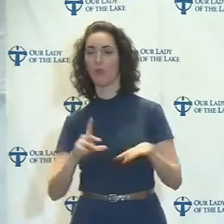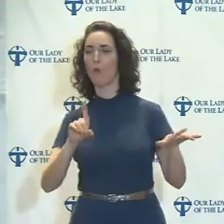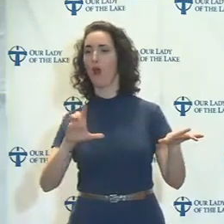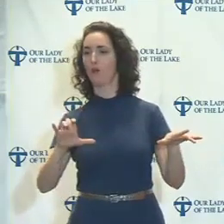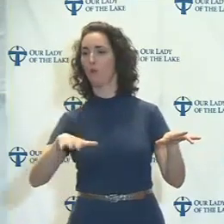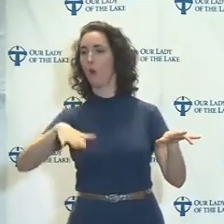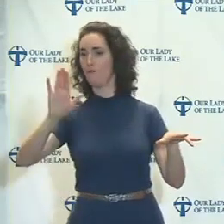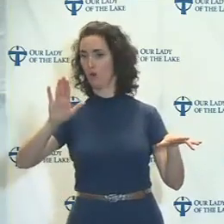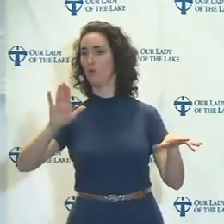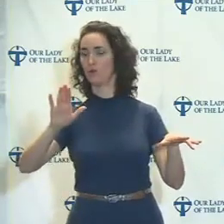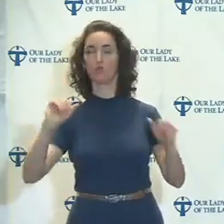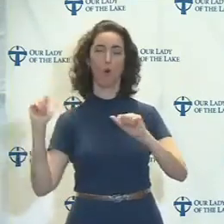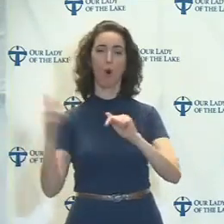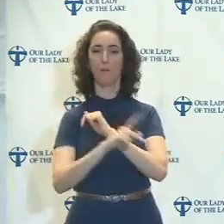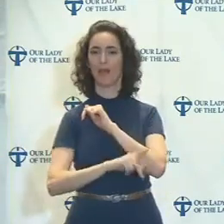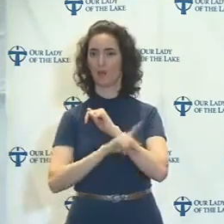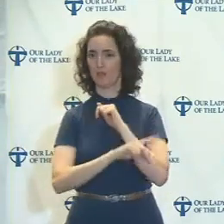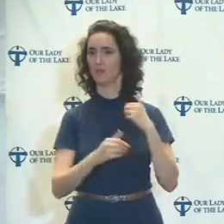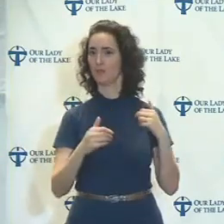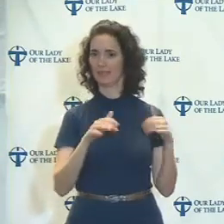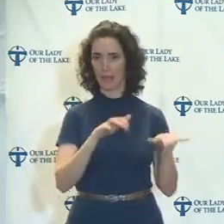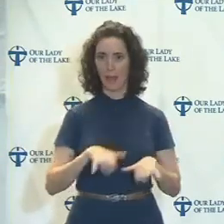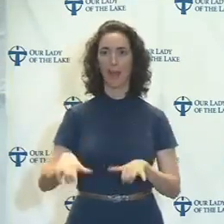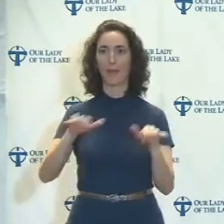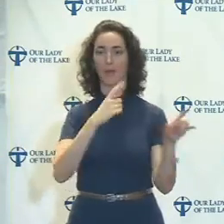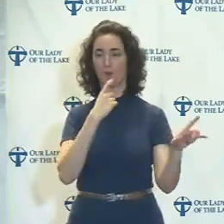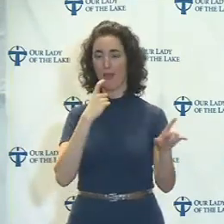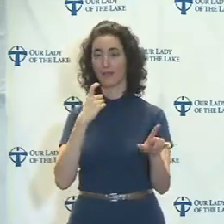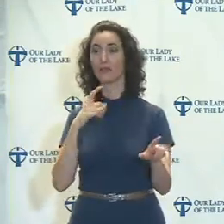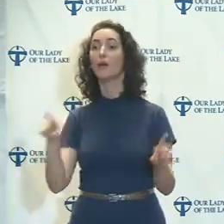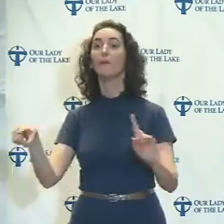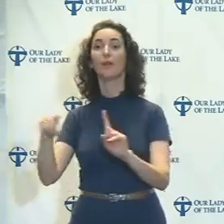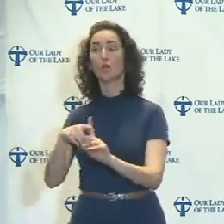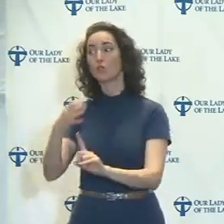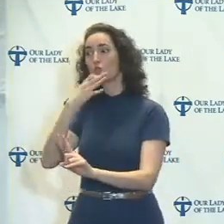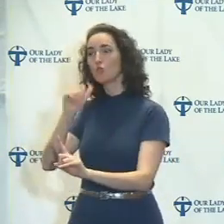of that in mind, and knowing that Fat Tuesday is Tuesday,